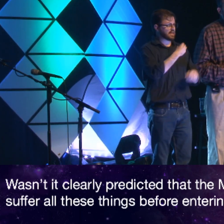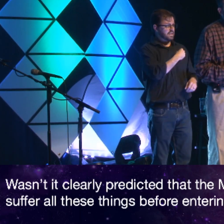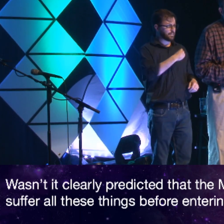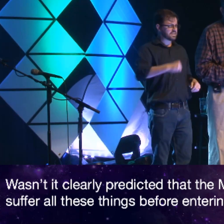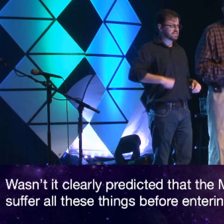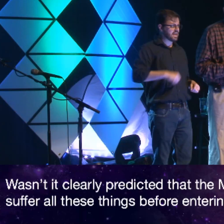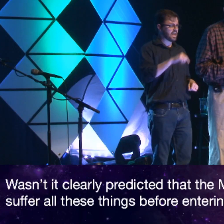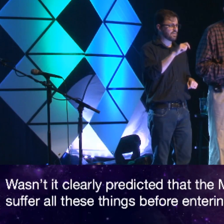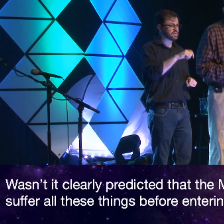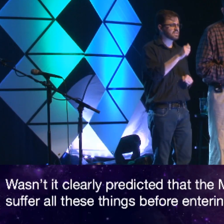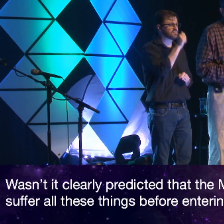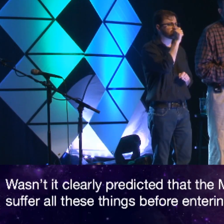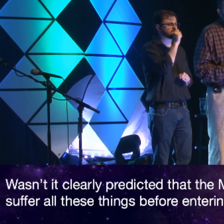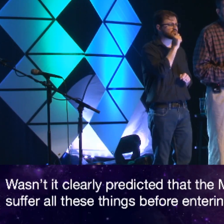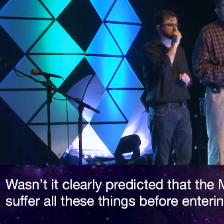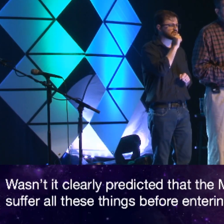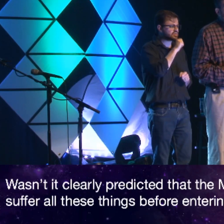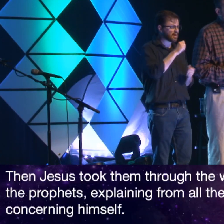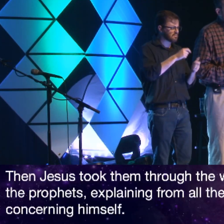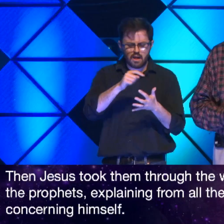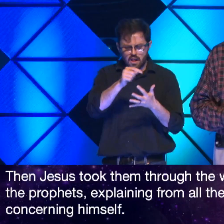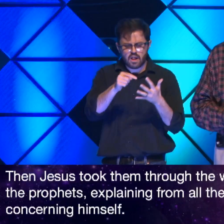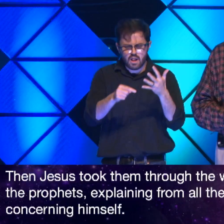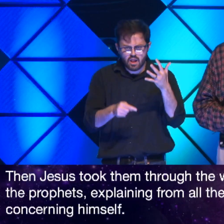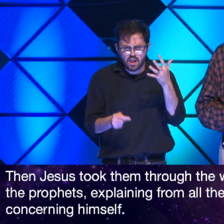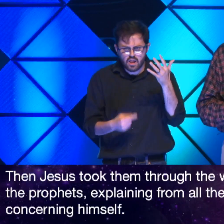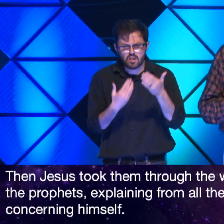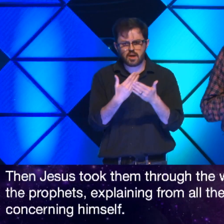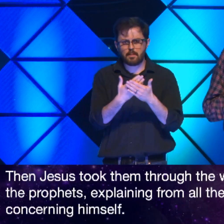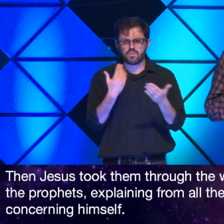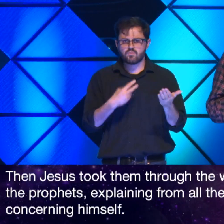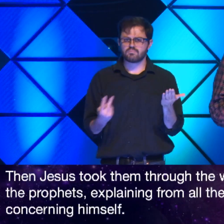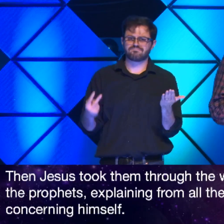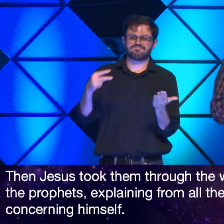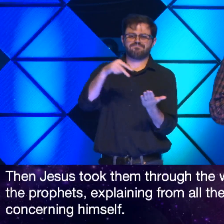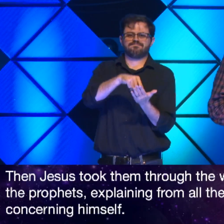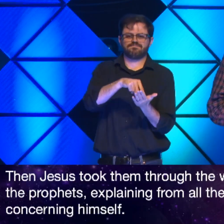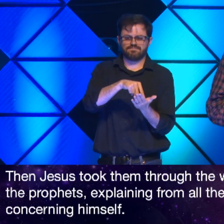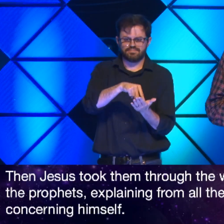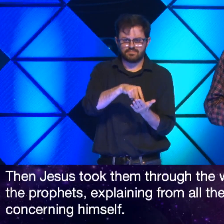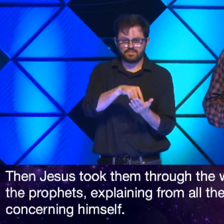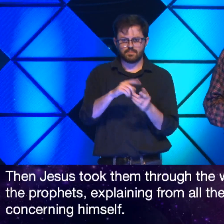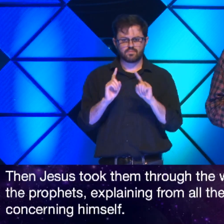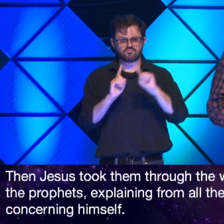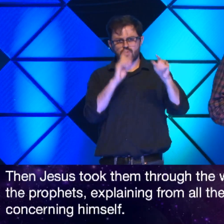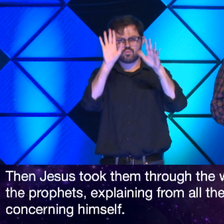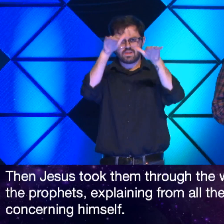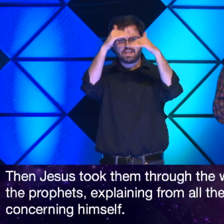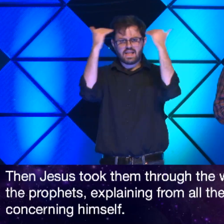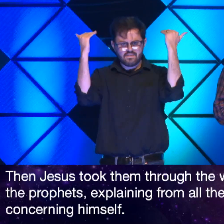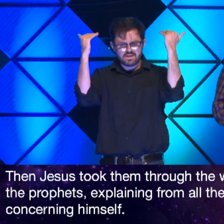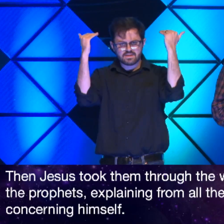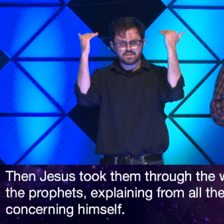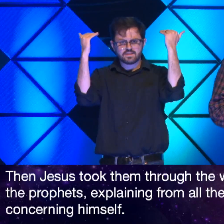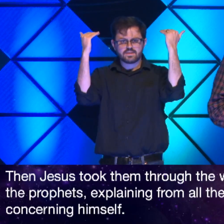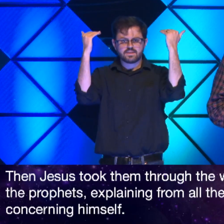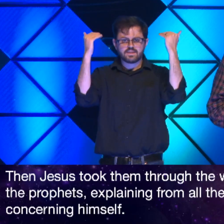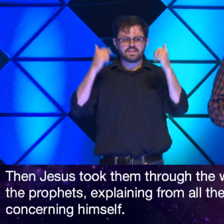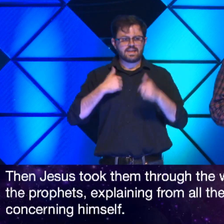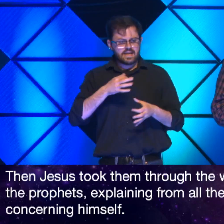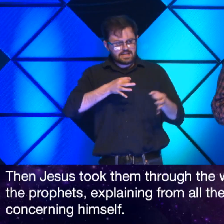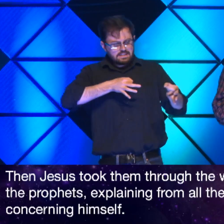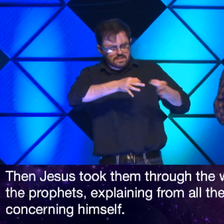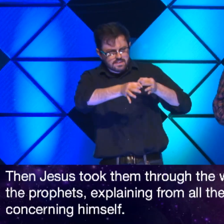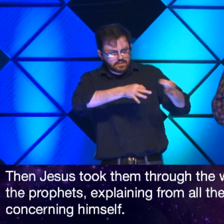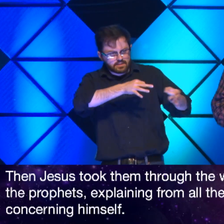these things before entering into his glory?" Then Jesus took them through the writings of Moses